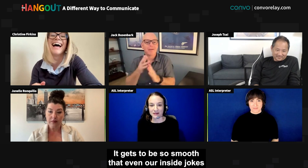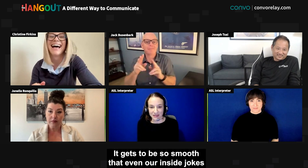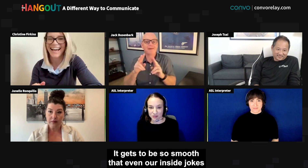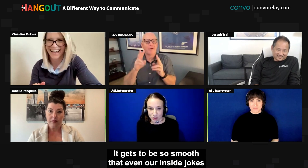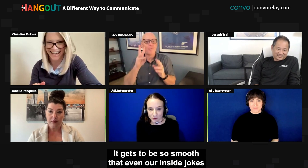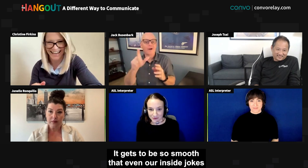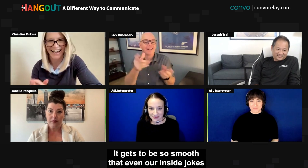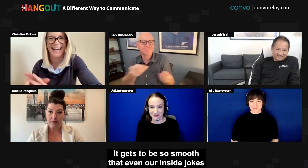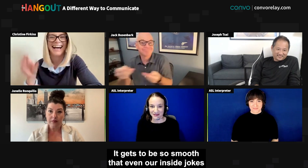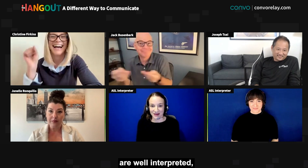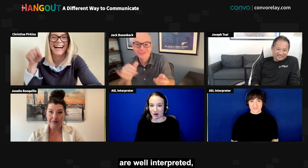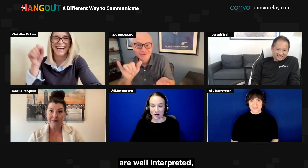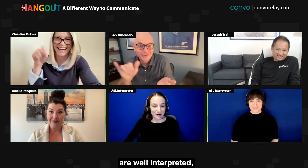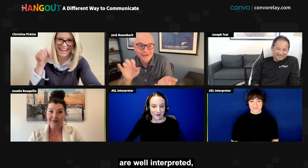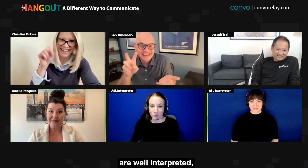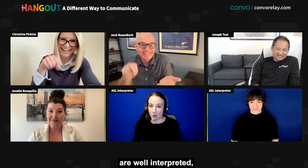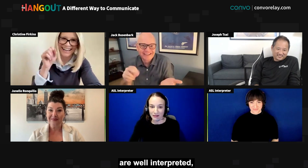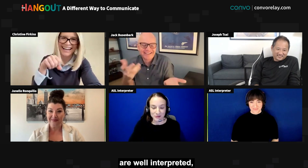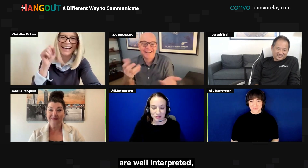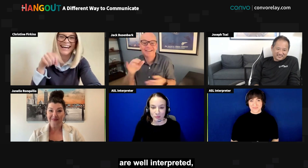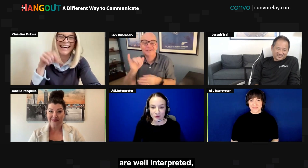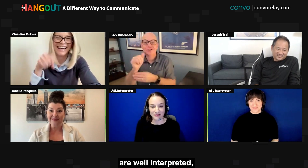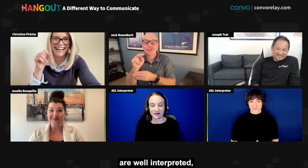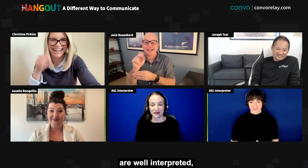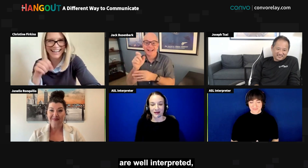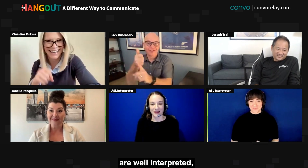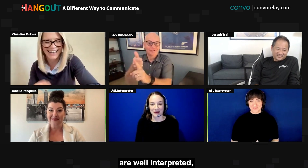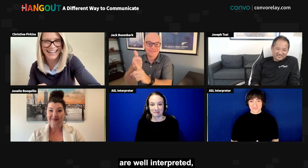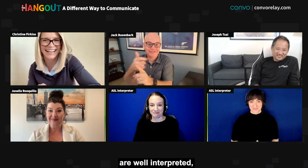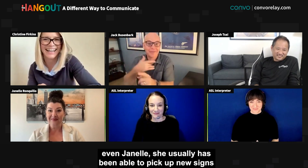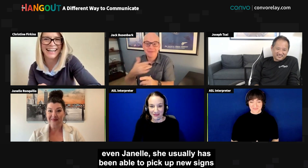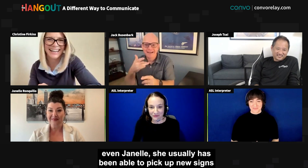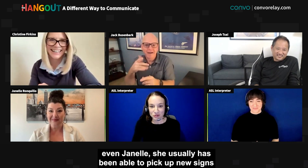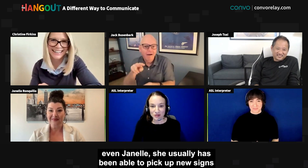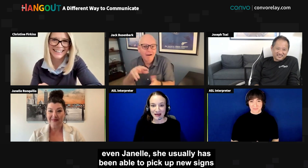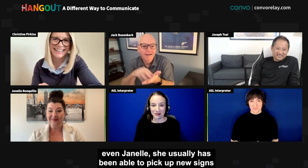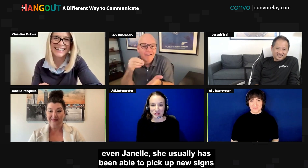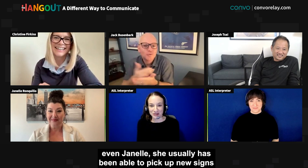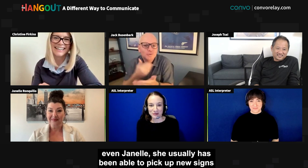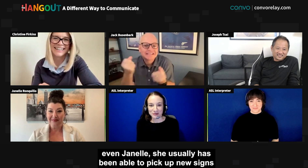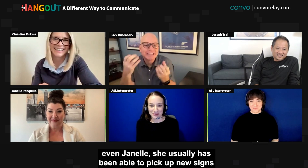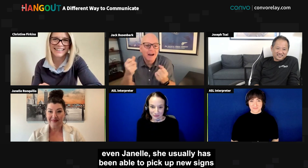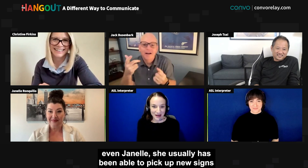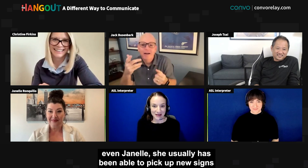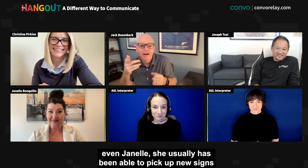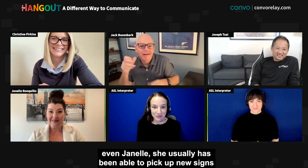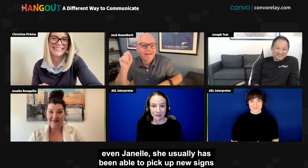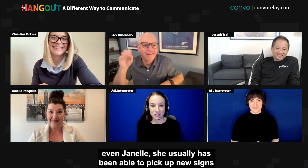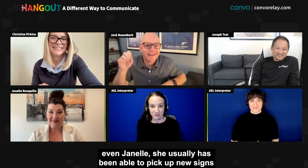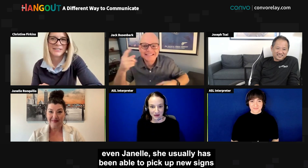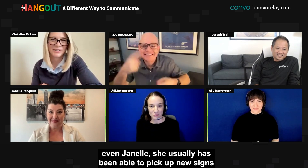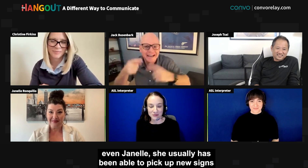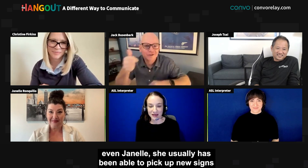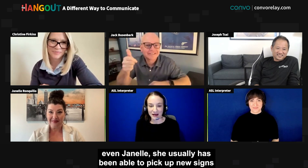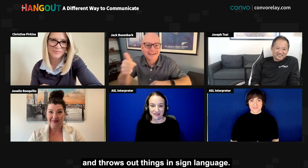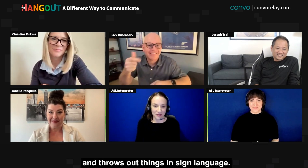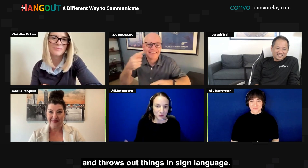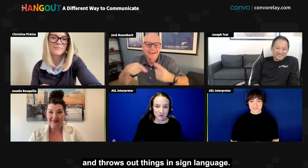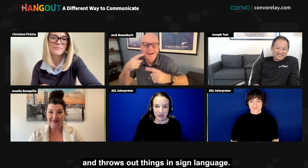inside jokes are well interpreted. Even Janelle, she usually has been able to pick up new signs and throws out